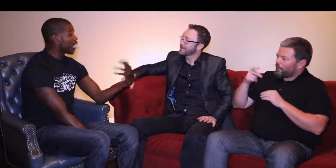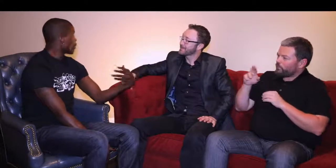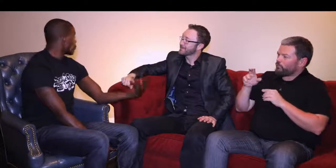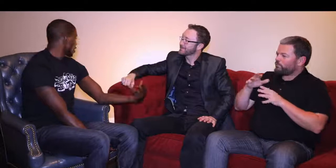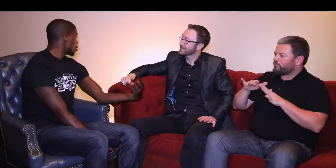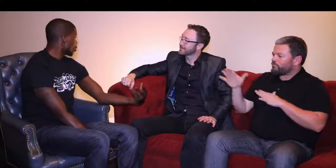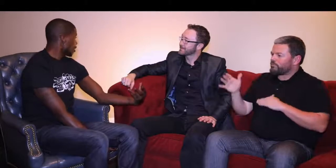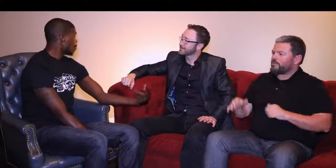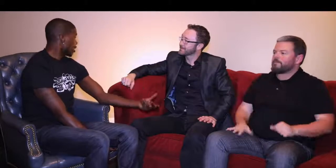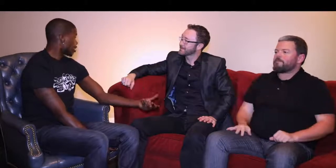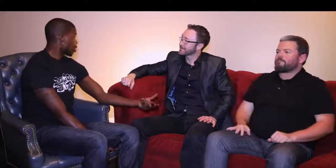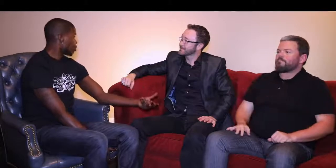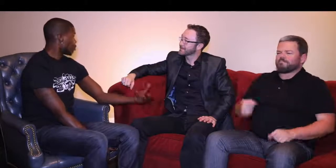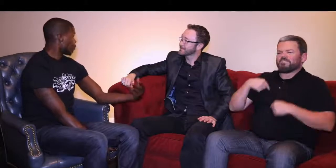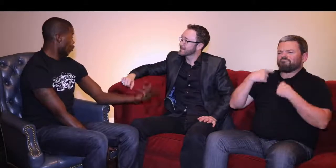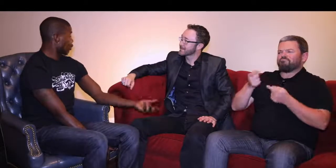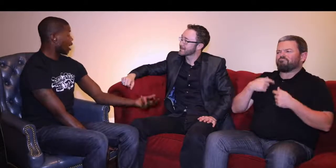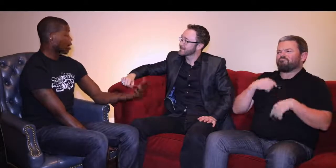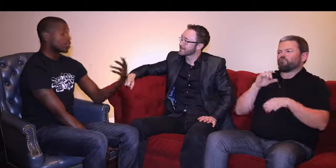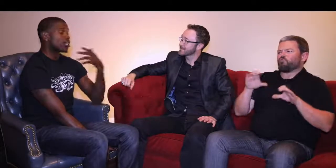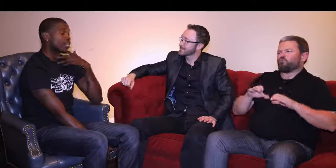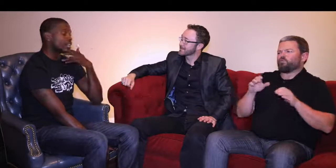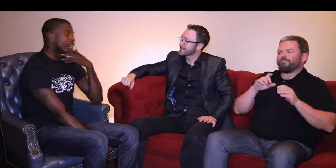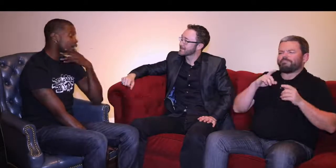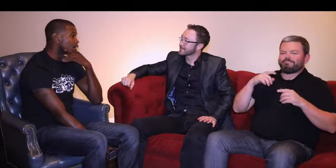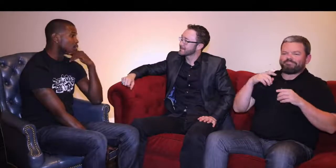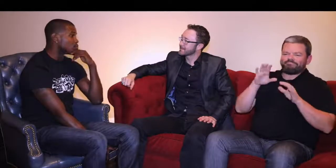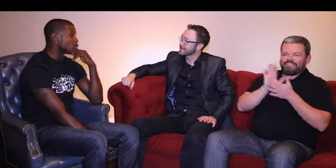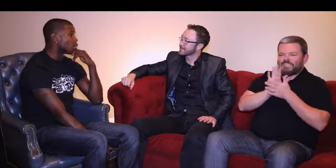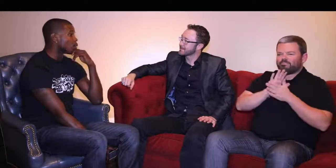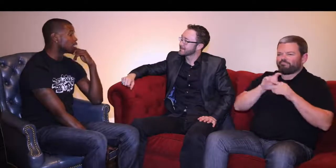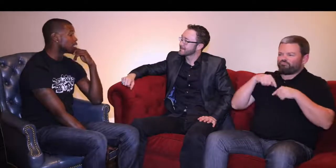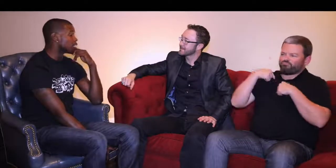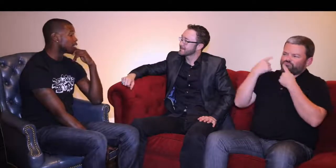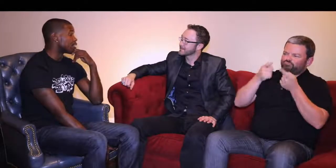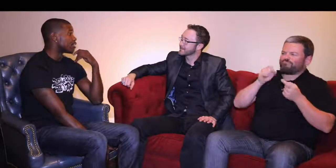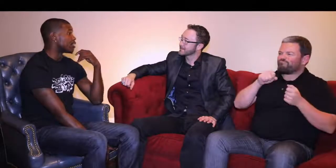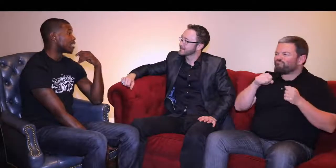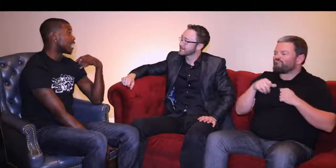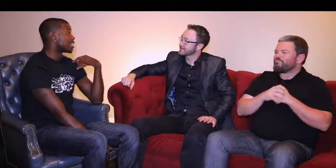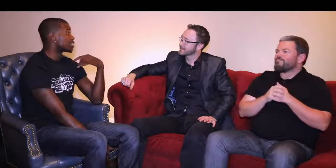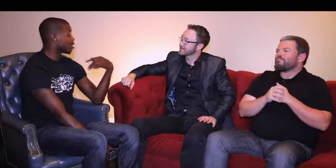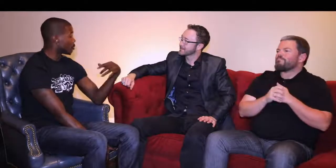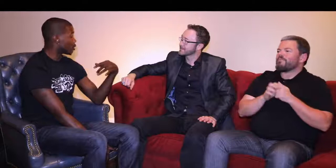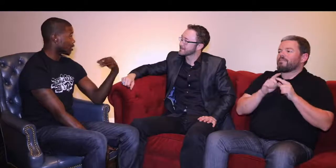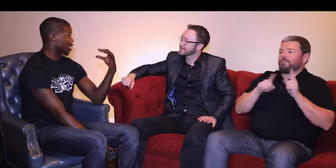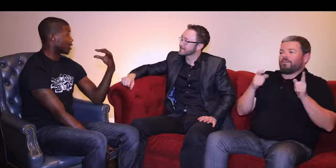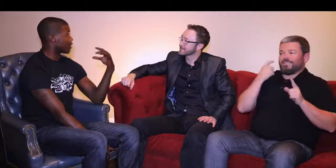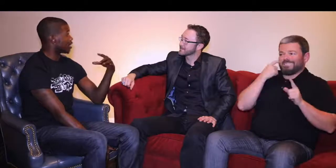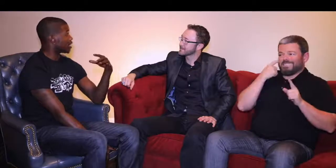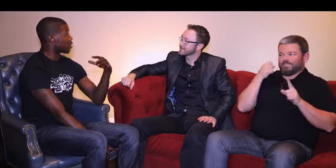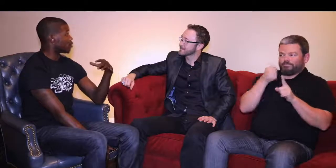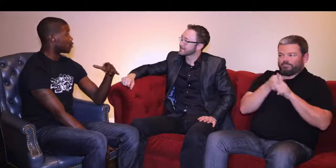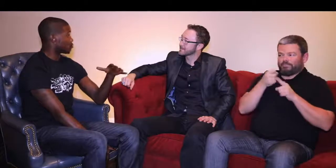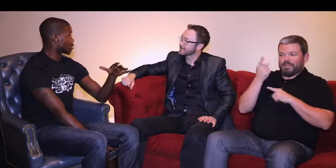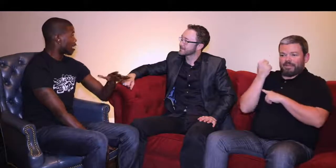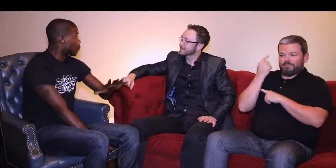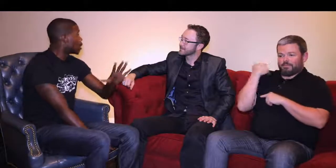I've been doing the videos for a while. And it wasn't until last summer that the videos kind of blew